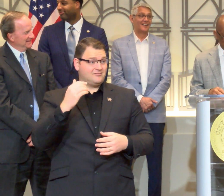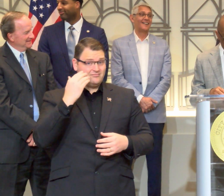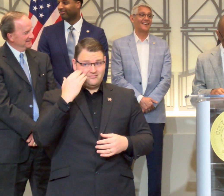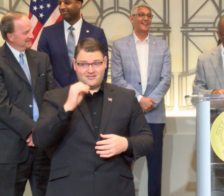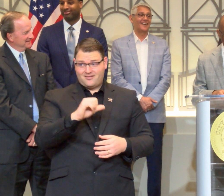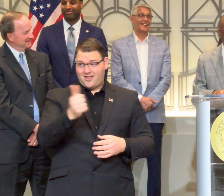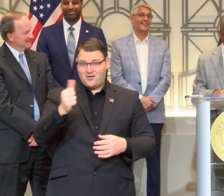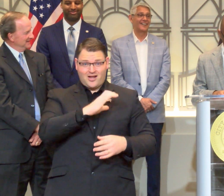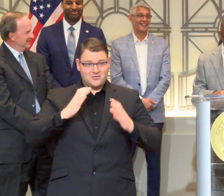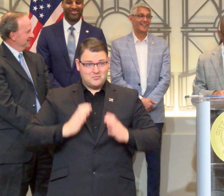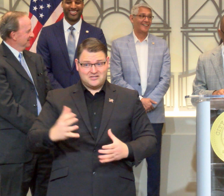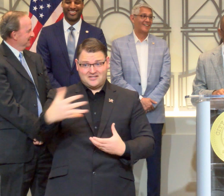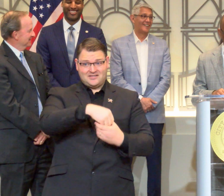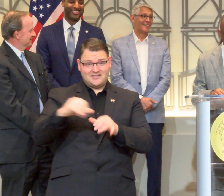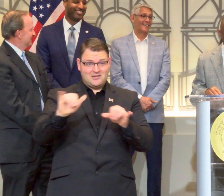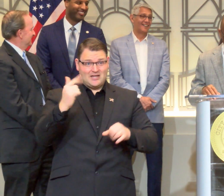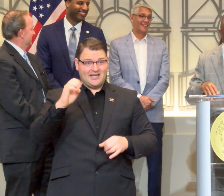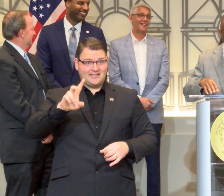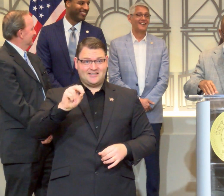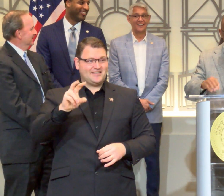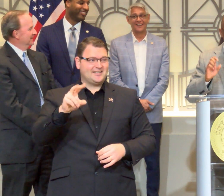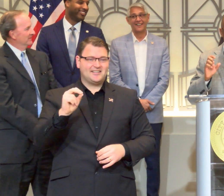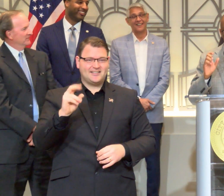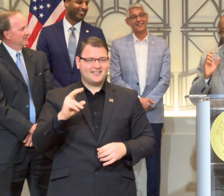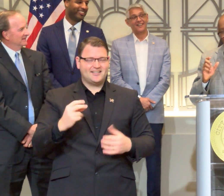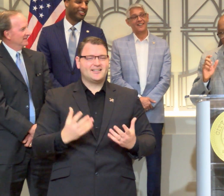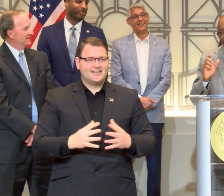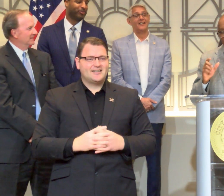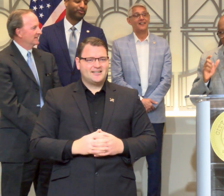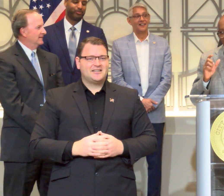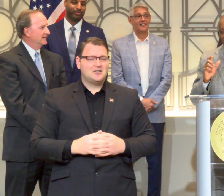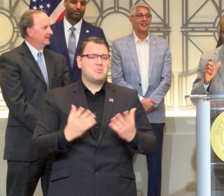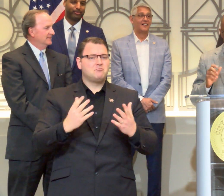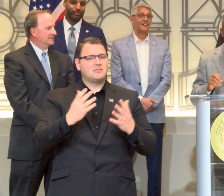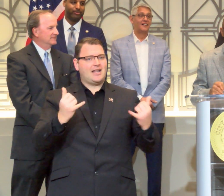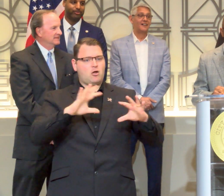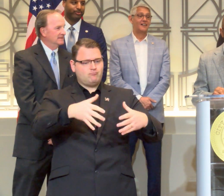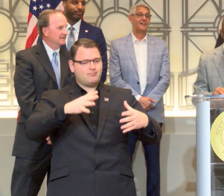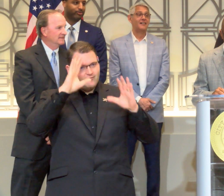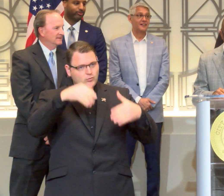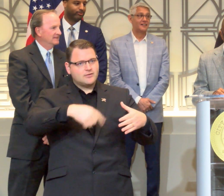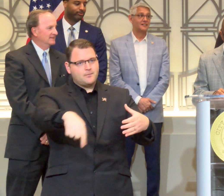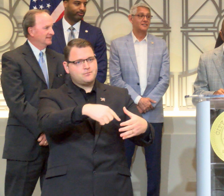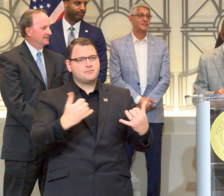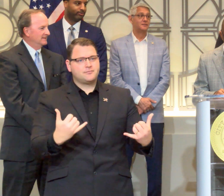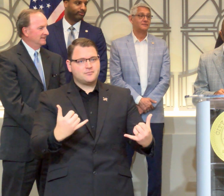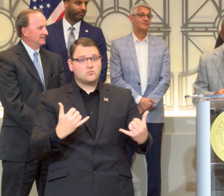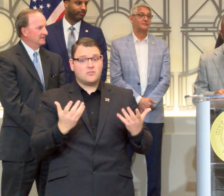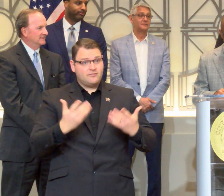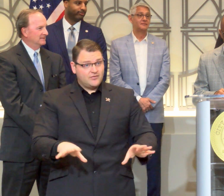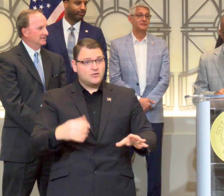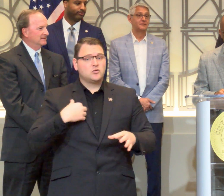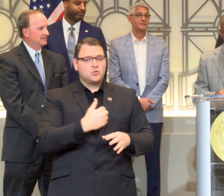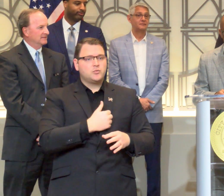category. So, but that's where I want the focus to be for today, and then after we hear from